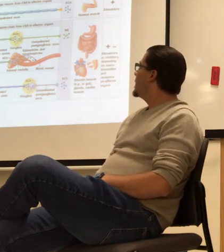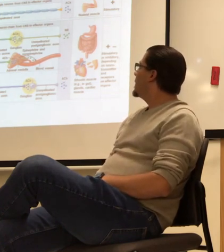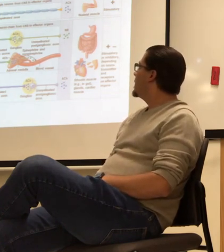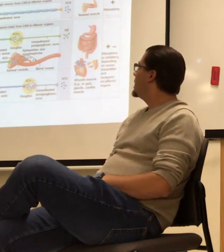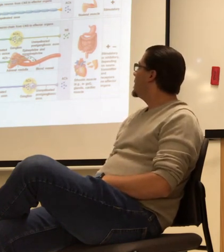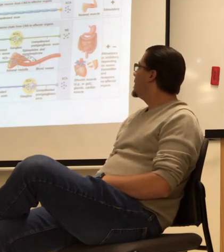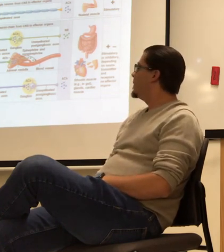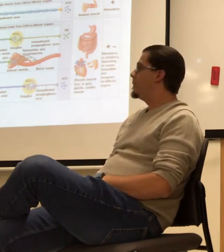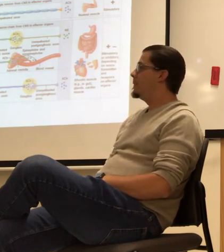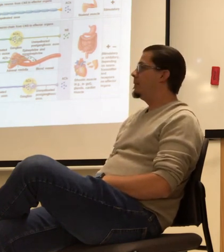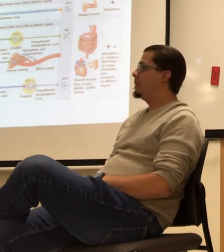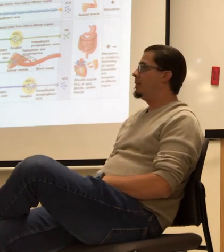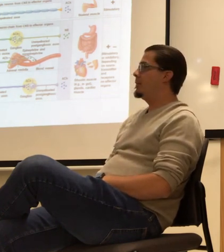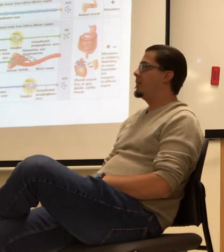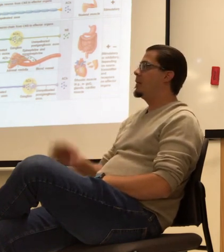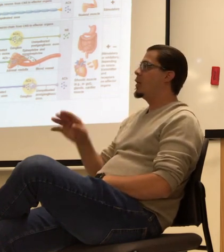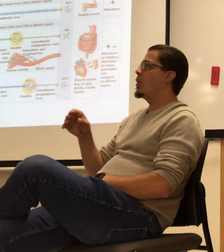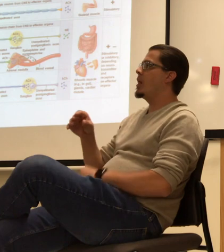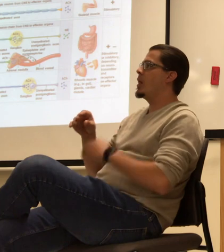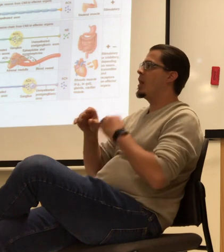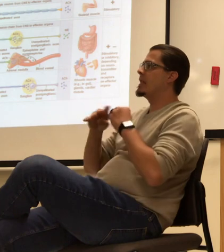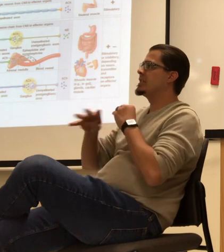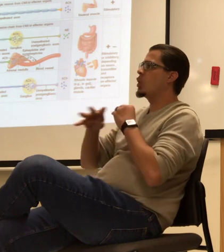they secrete the neurotransmitter